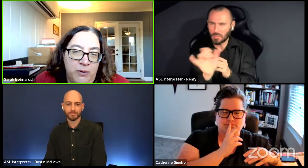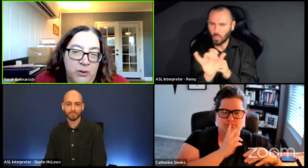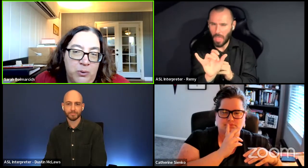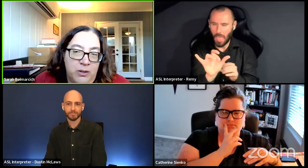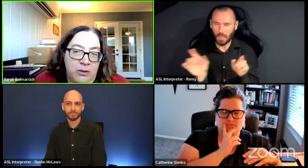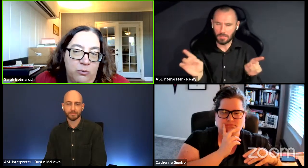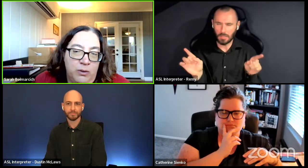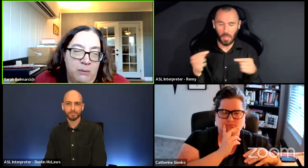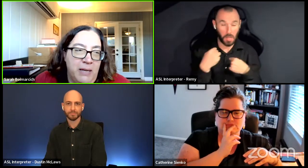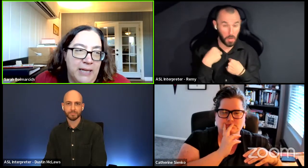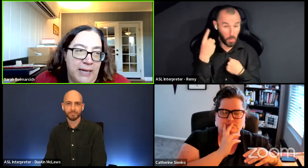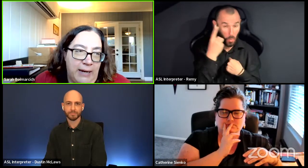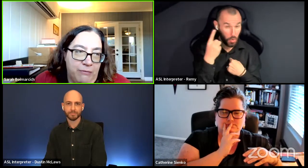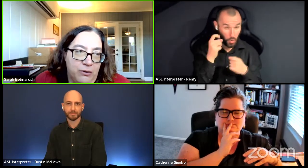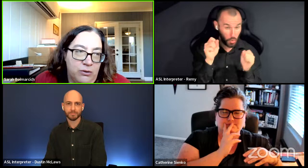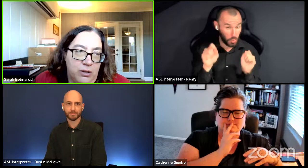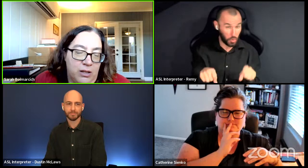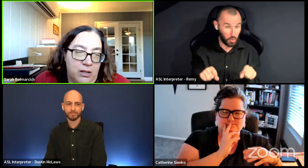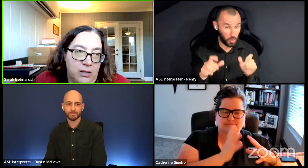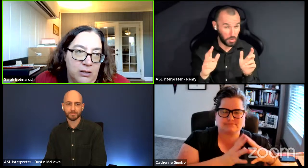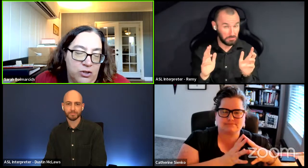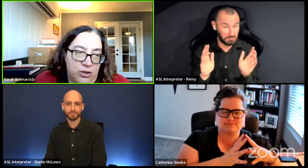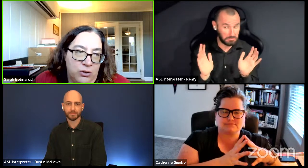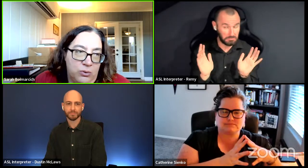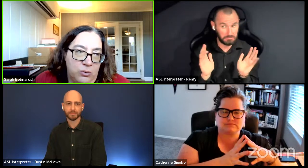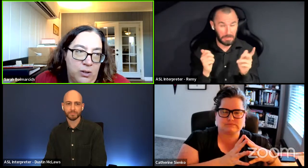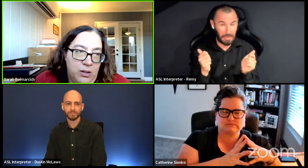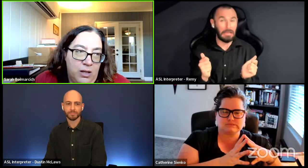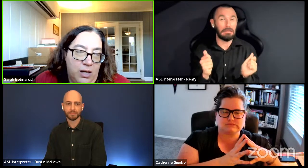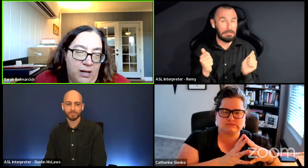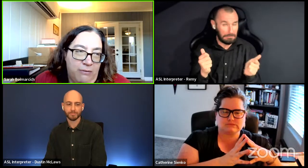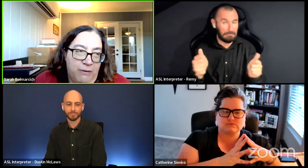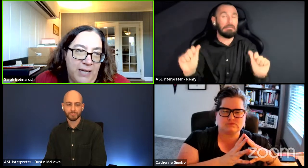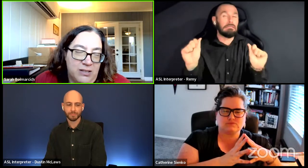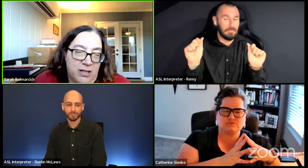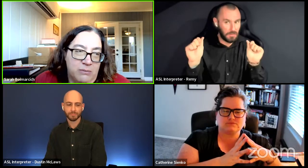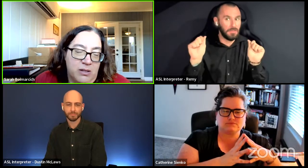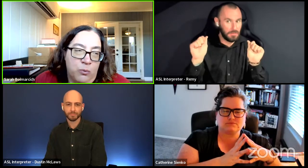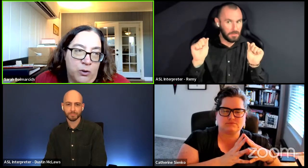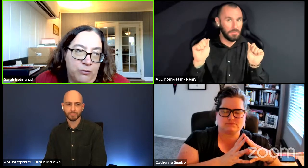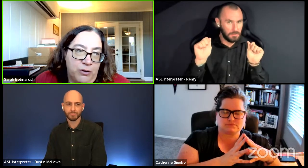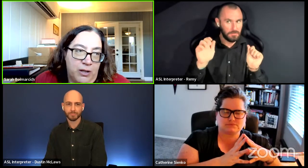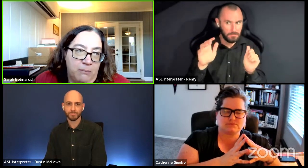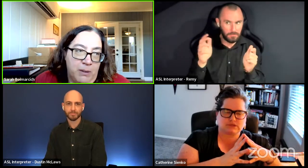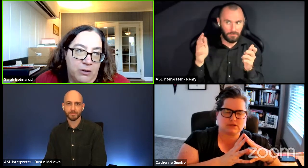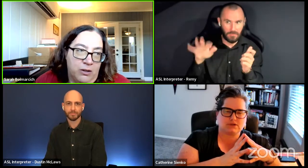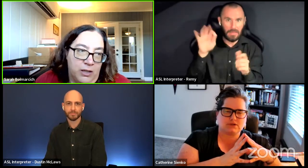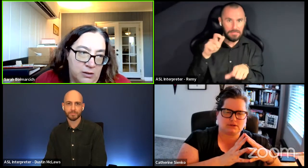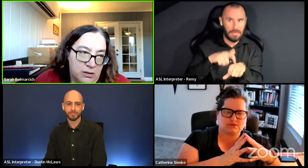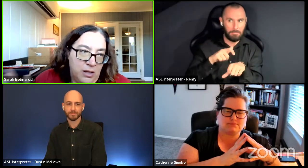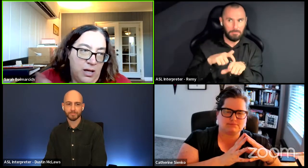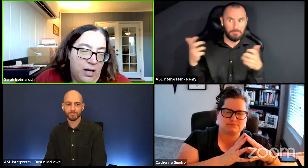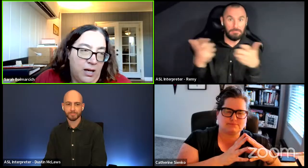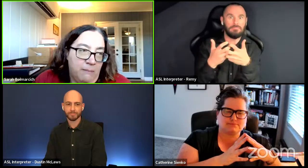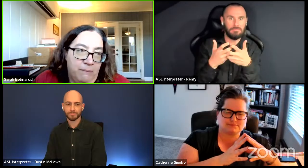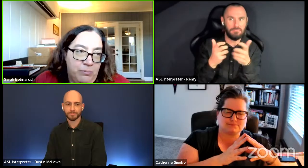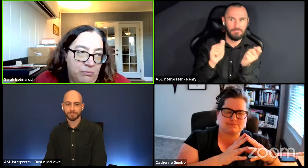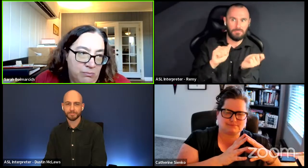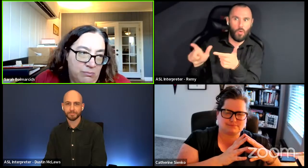I wonder if we could really make an effort to find times that work for them,